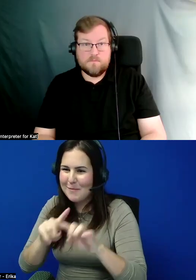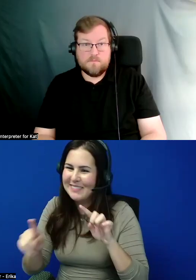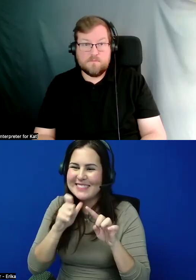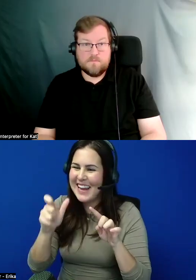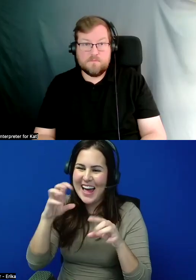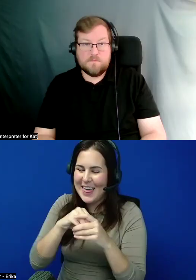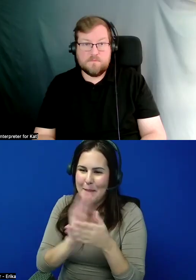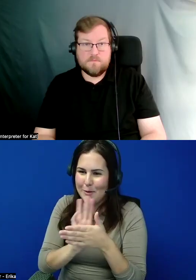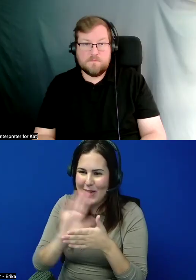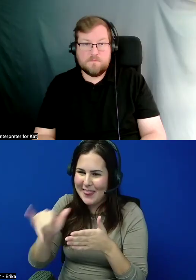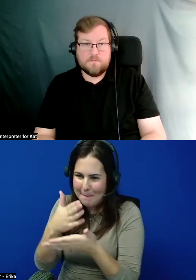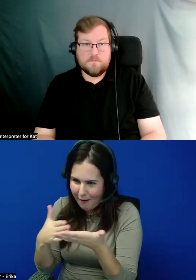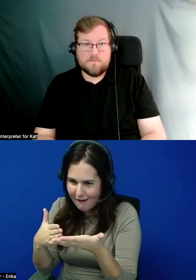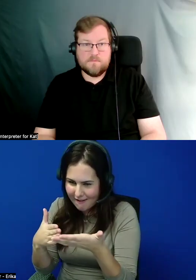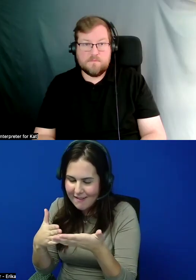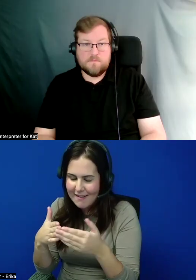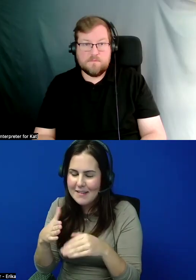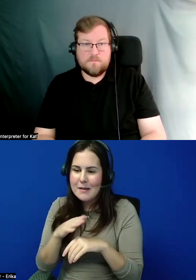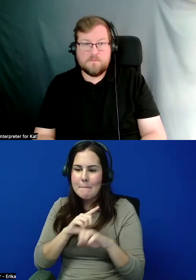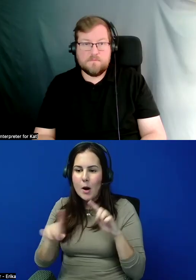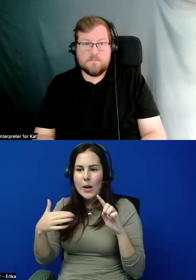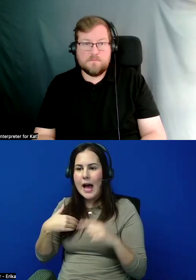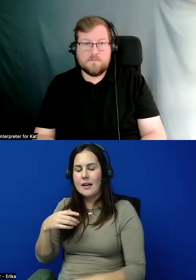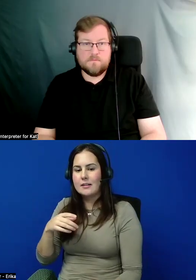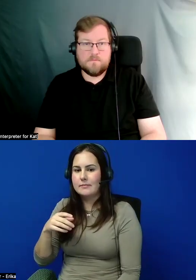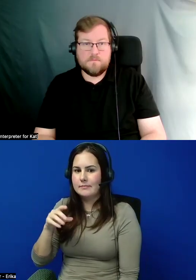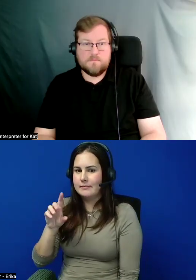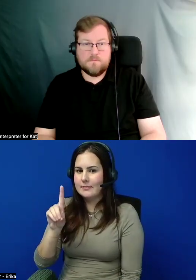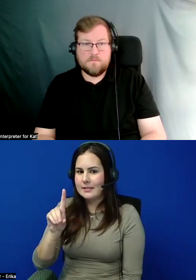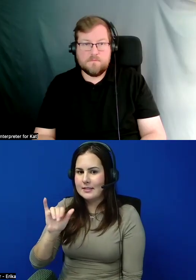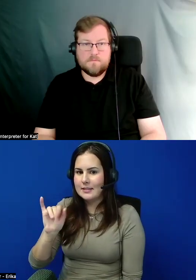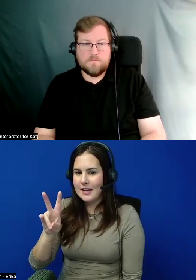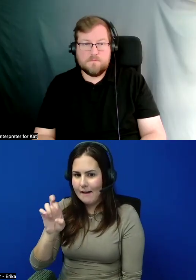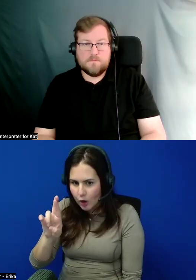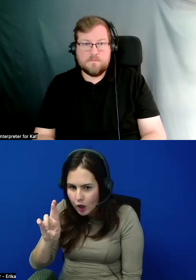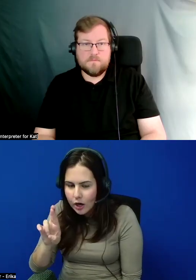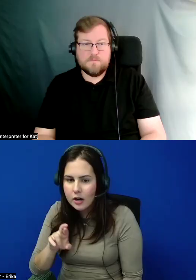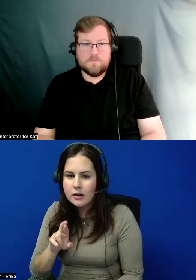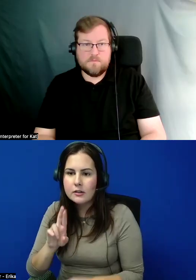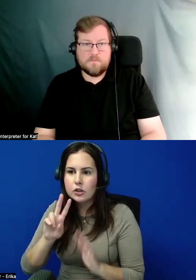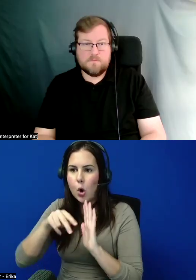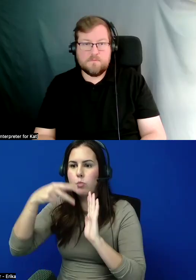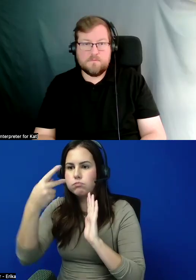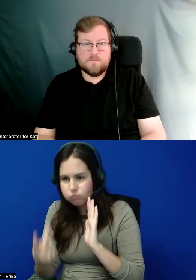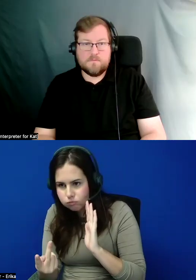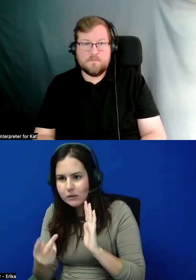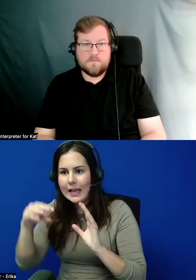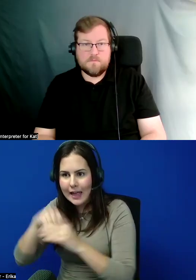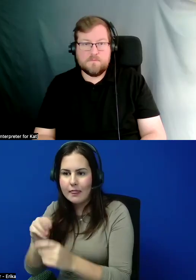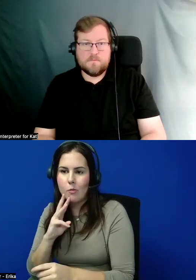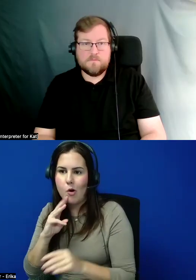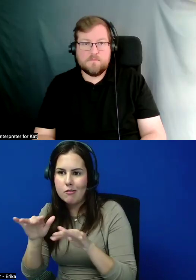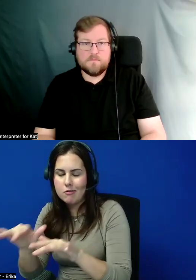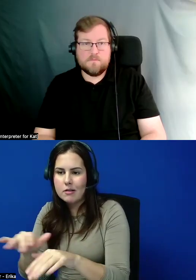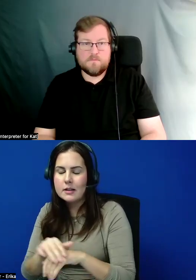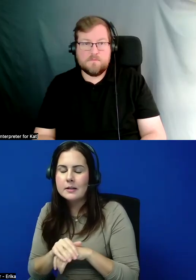we had a diver, and we had a stunt double for jumping into the Amazon, and also